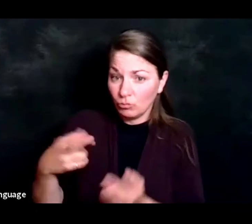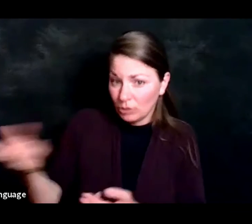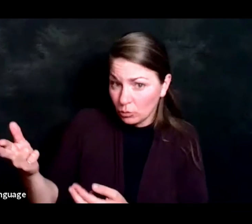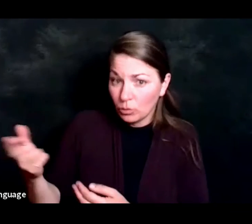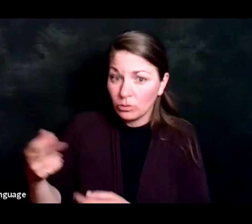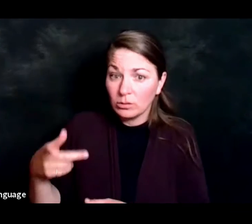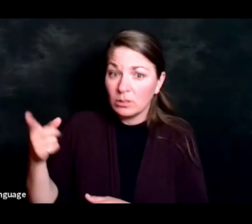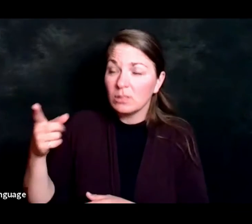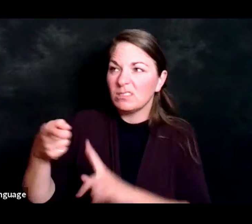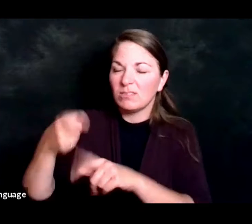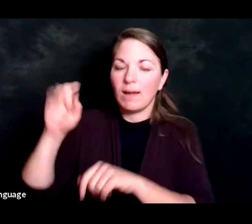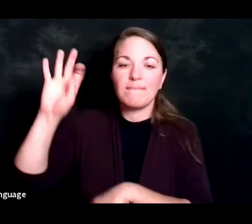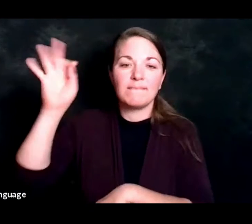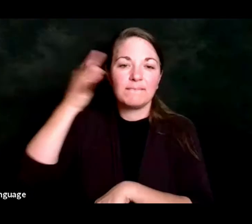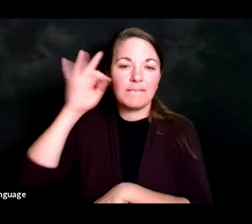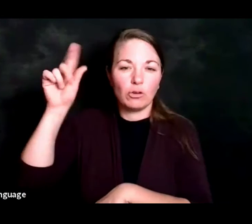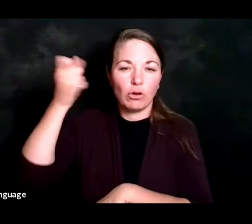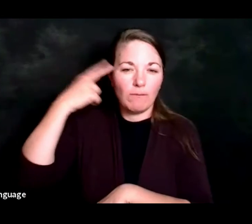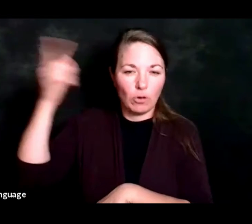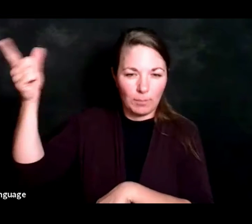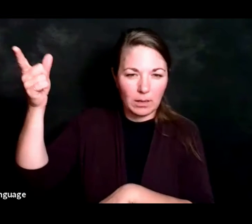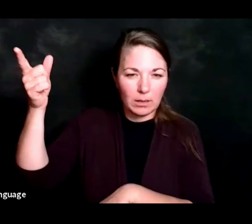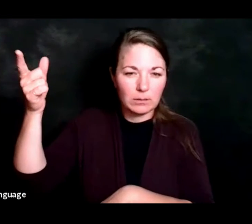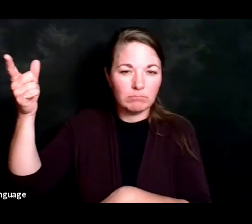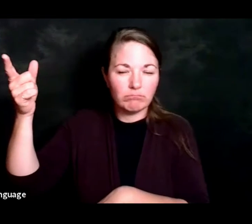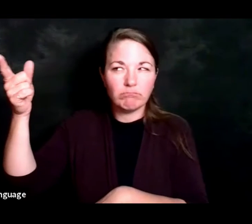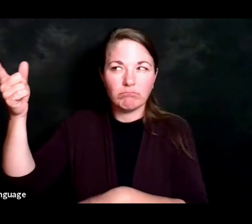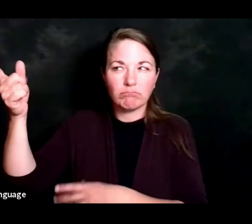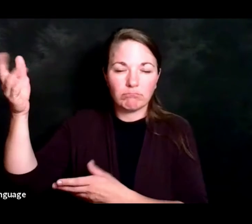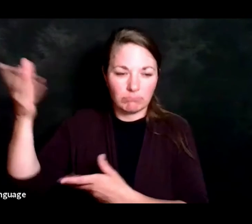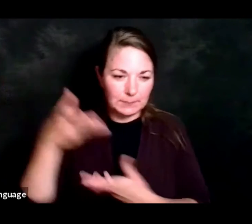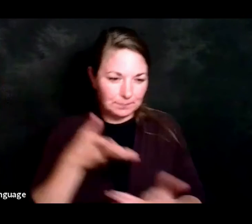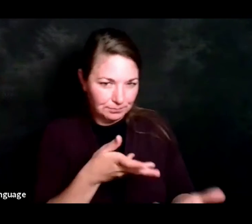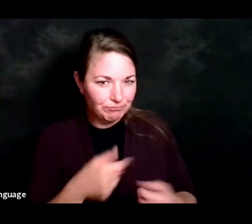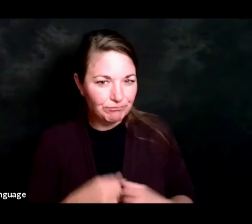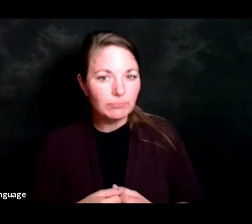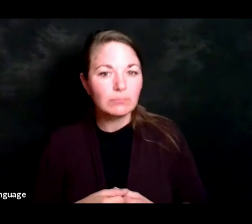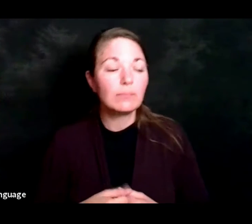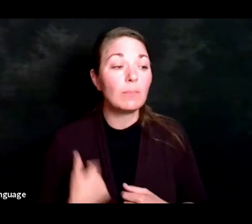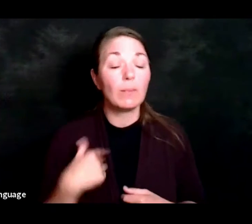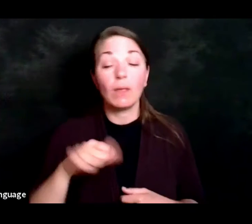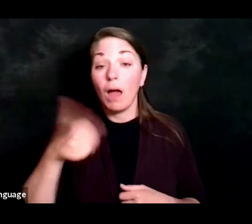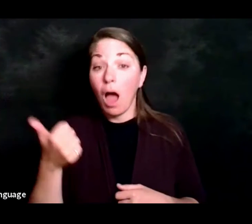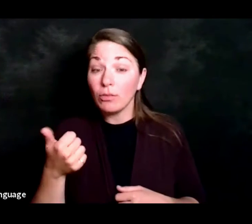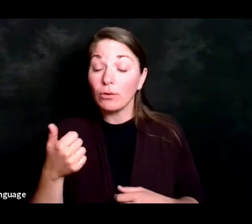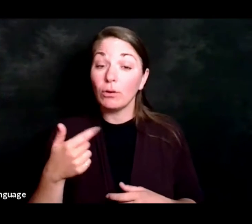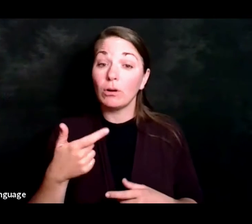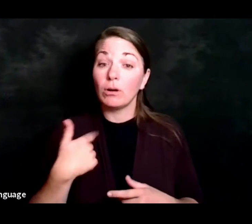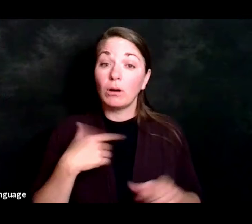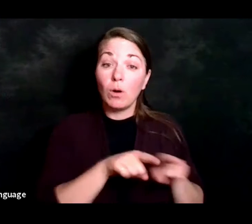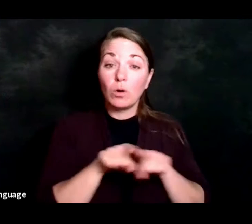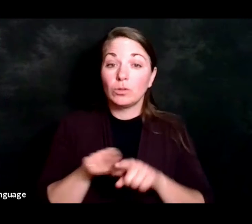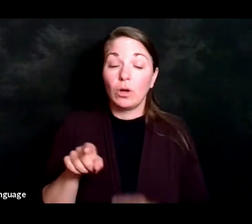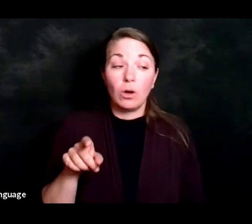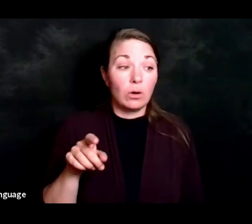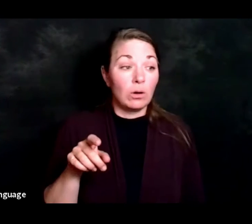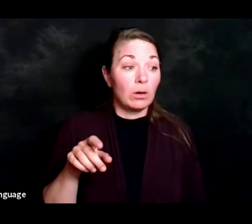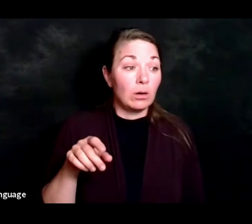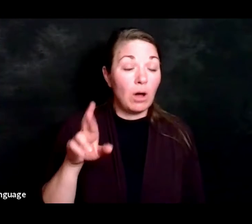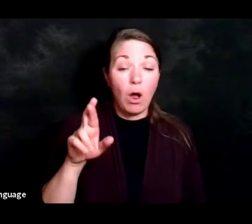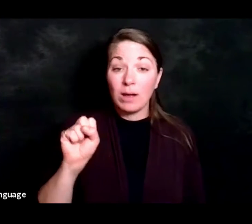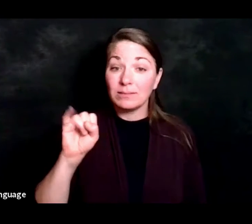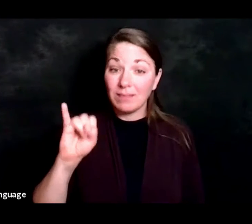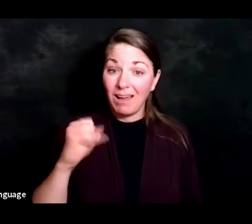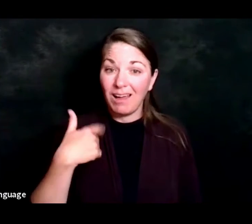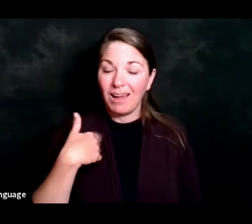some experience working also with other SANE agencies such as RSI, where we travel and do SANE exams in